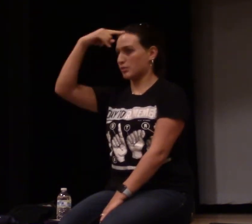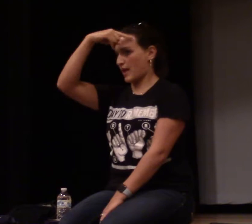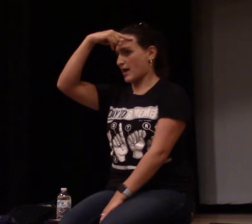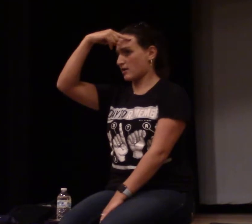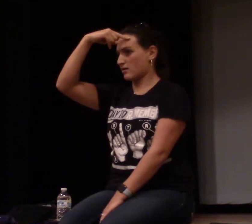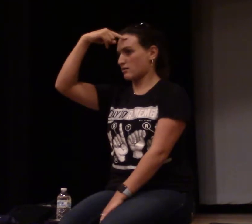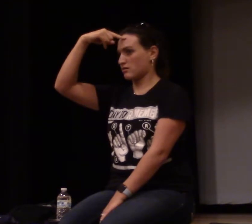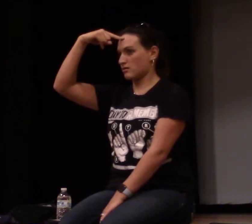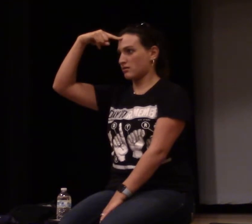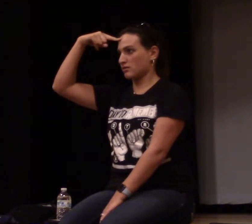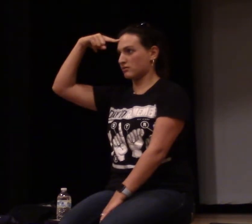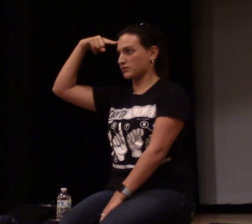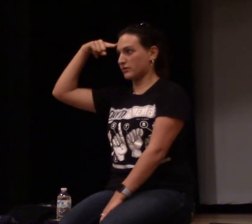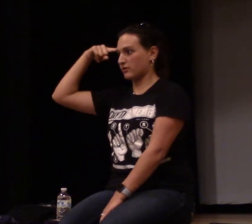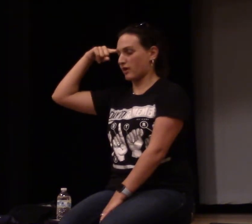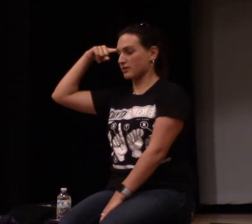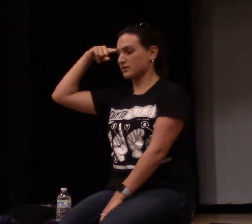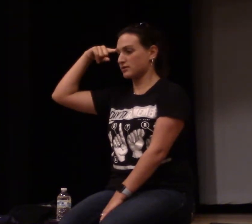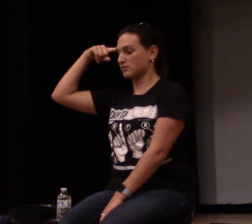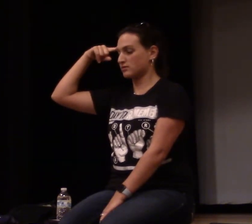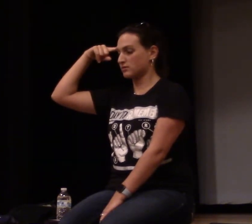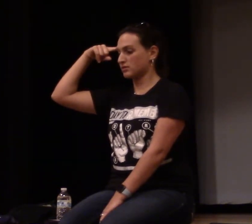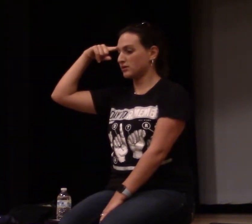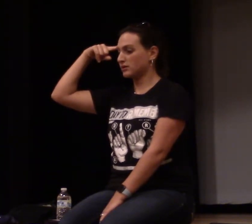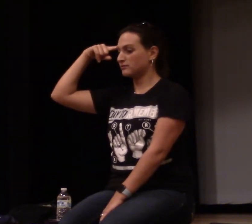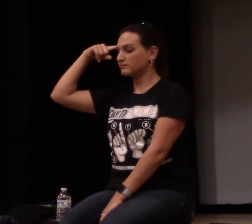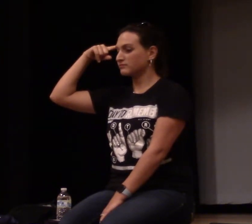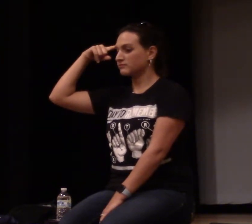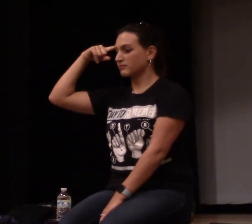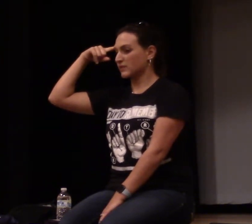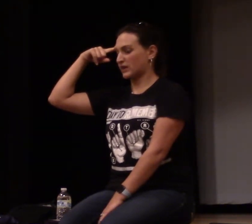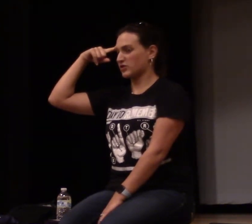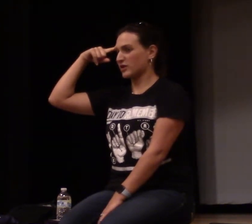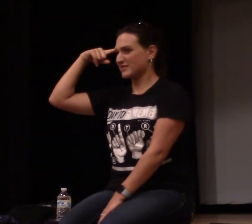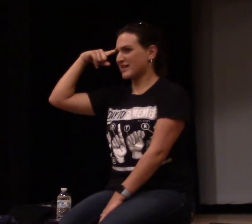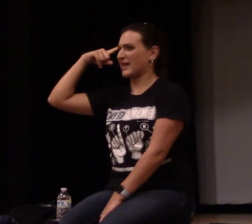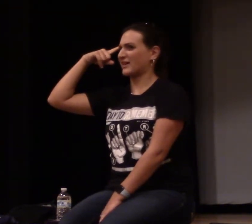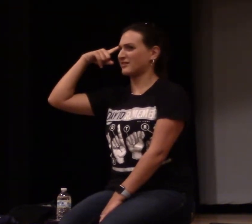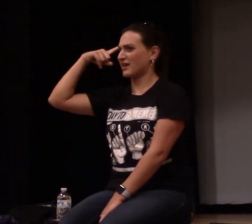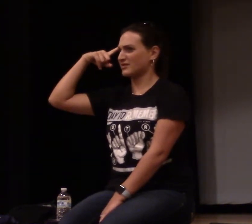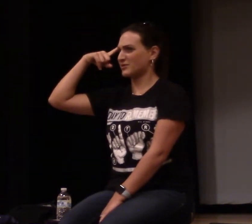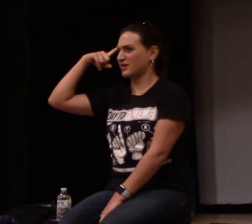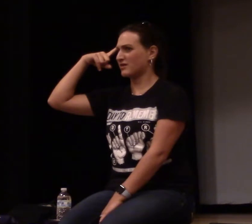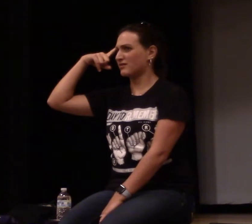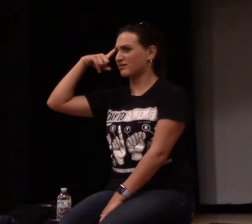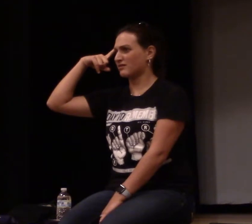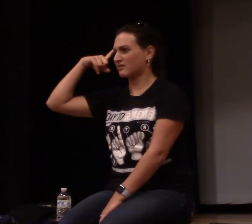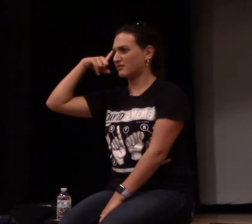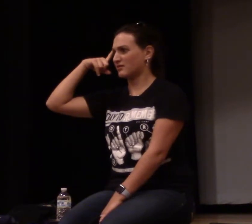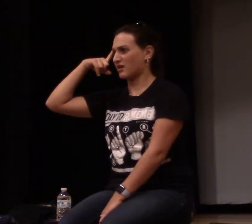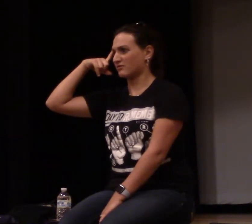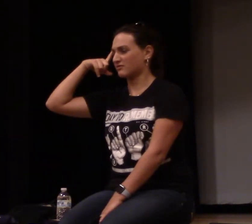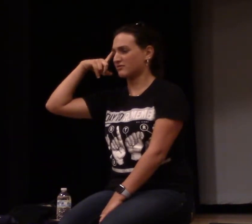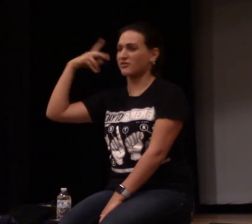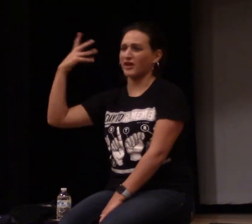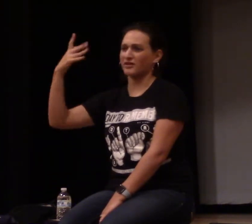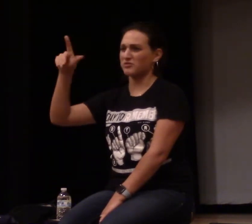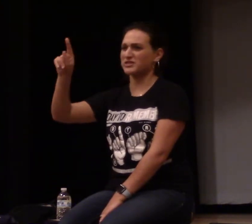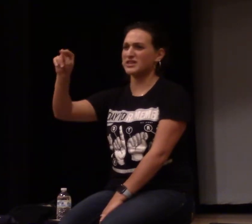Black, go straight across. Did I show you guys tan last week? No? Okay. Well, T is